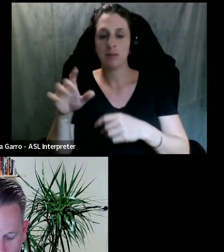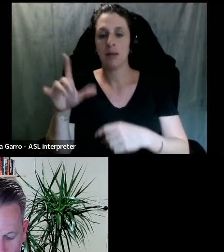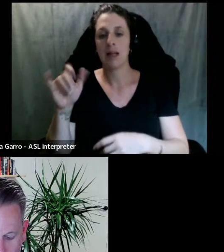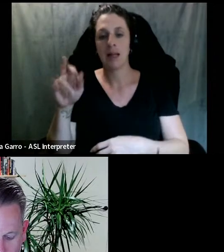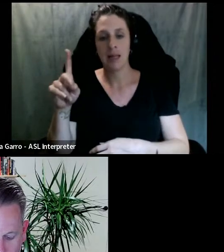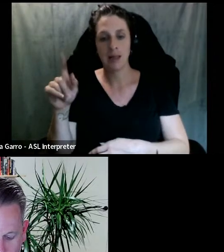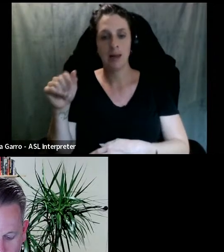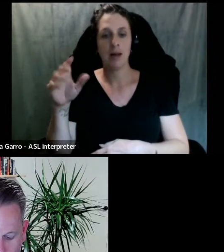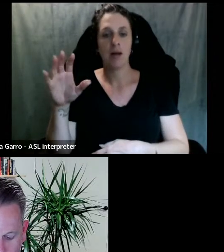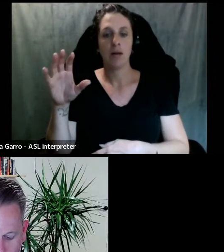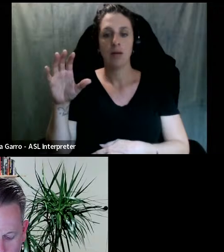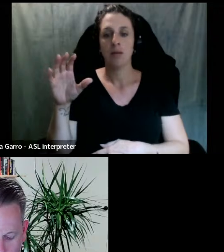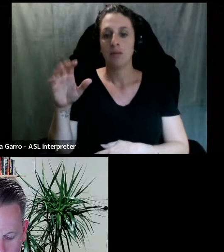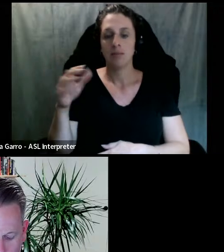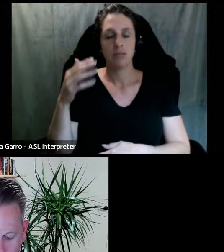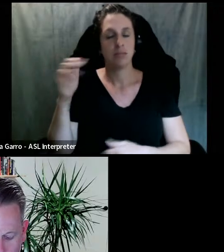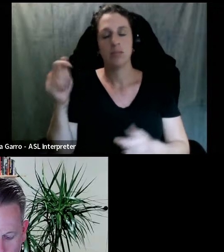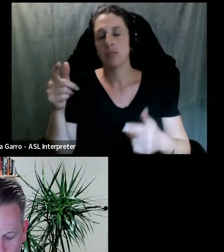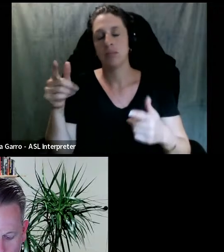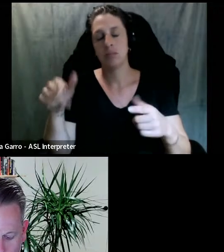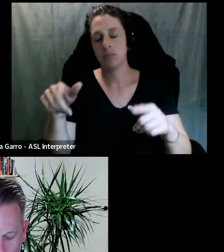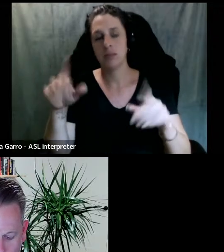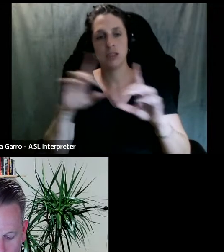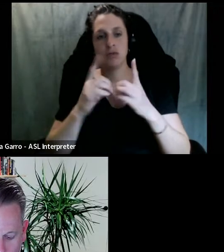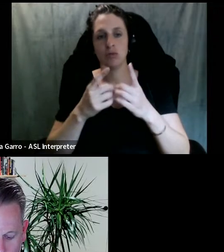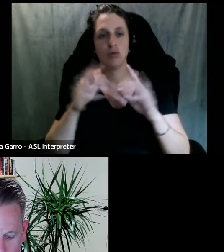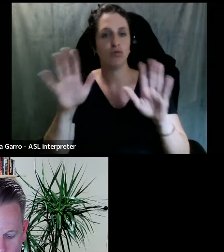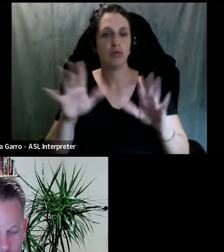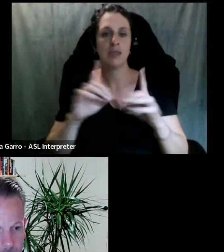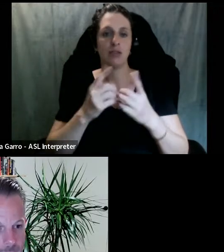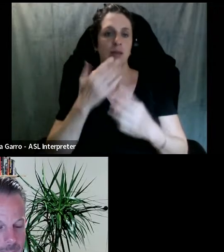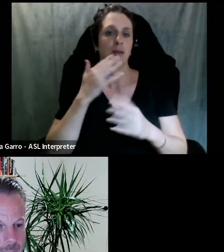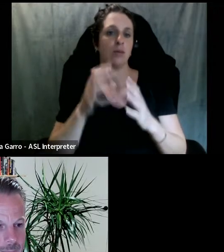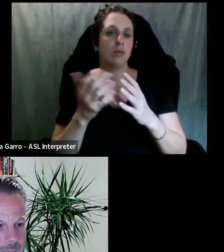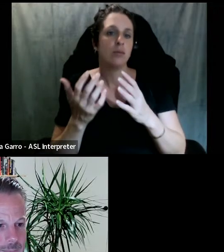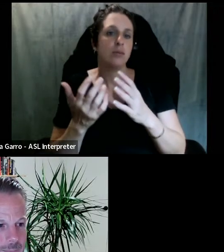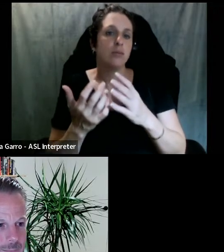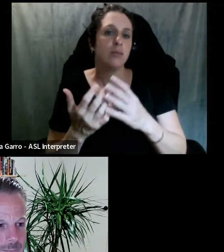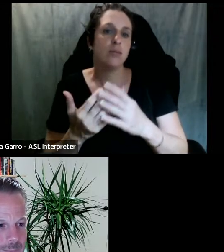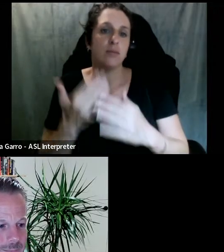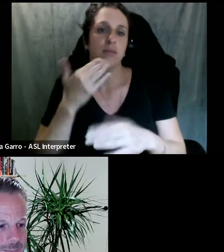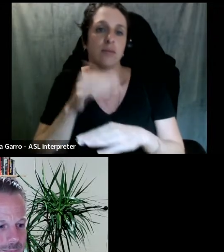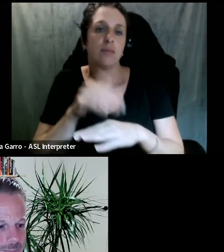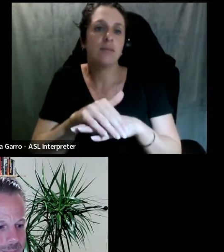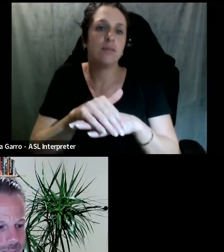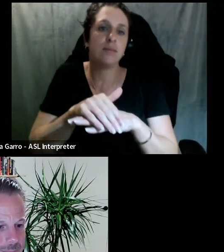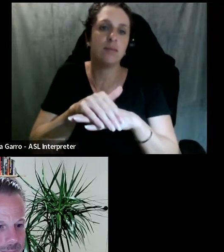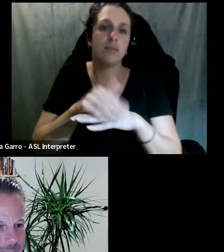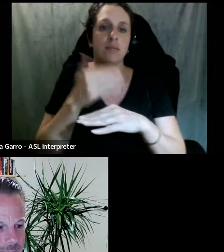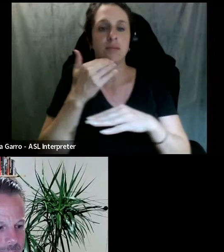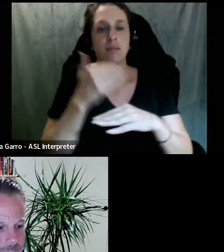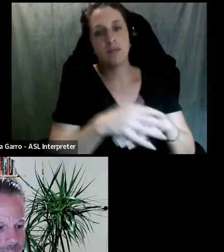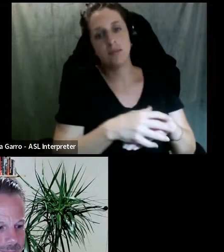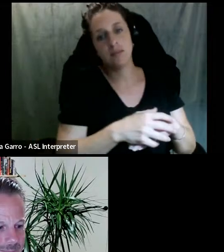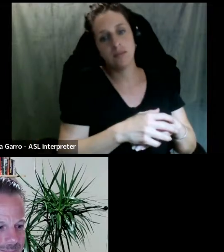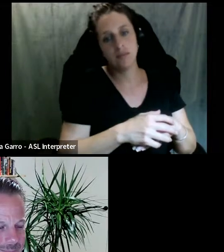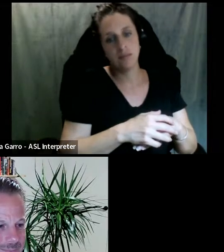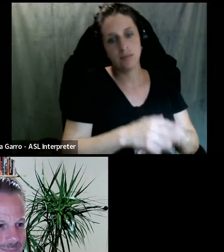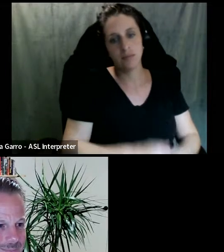great district here. Thank you Yeah. so much. Thank you. Yes. Good night. Thank you.